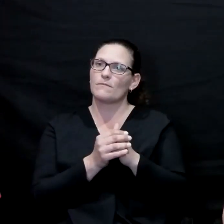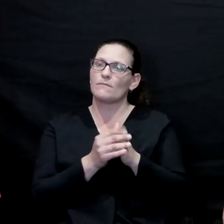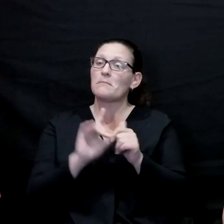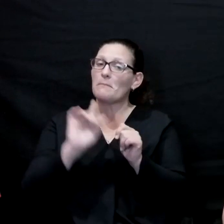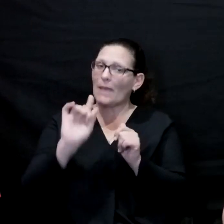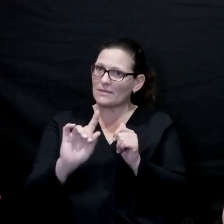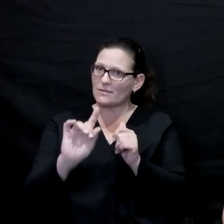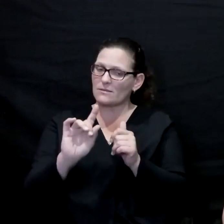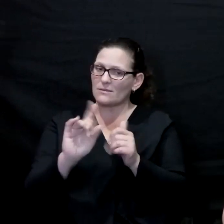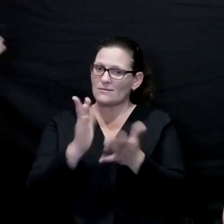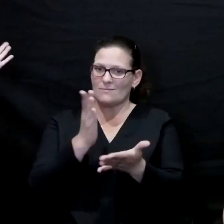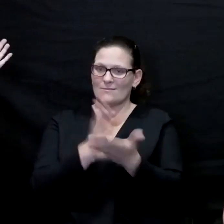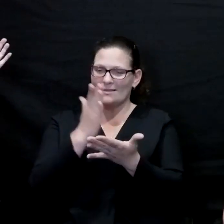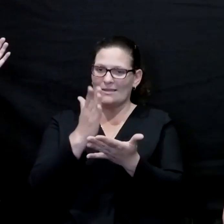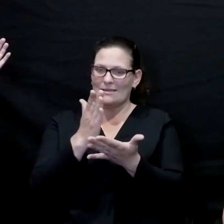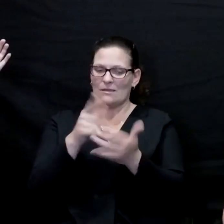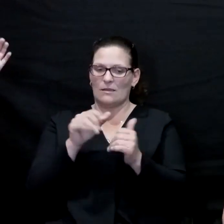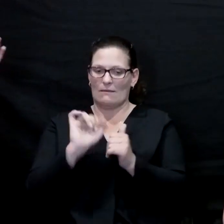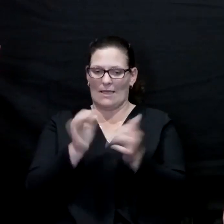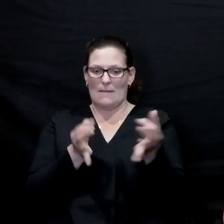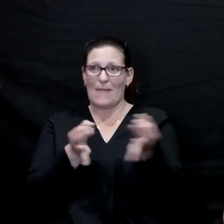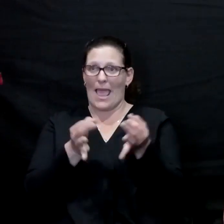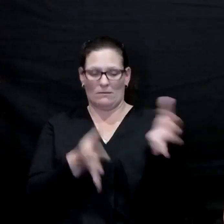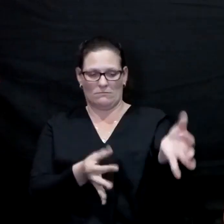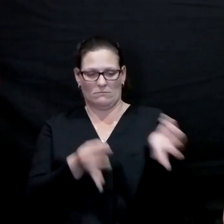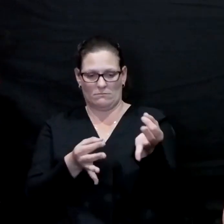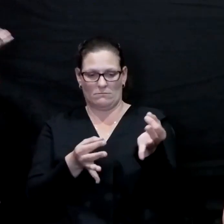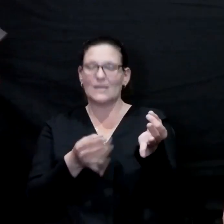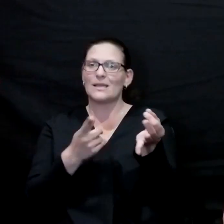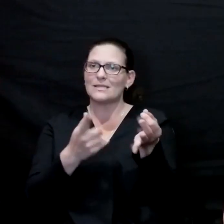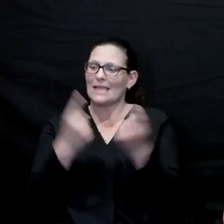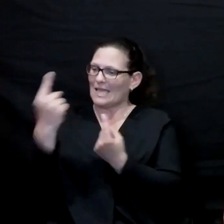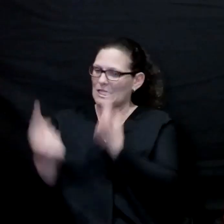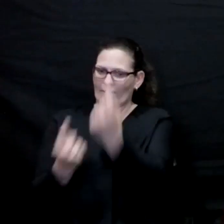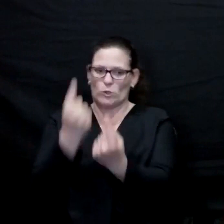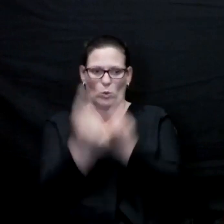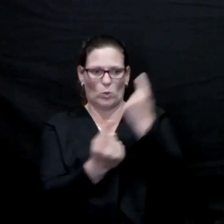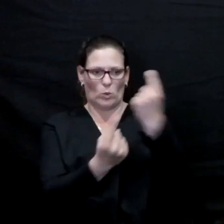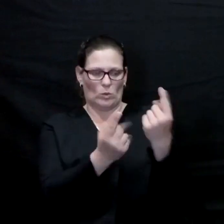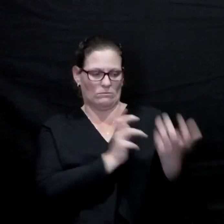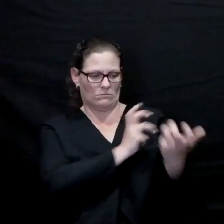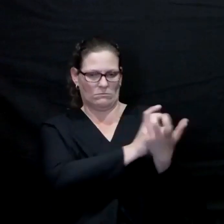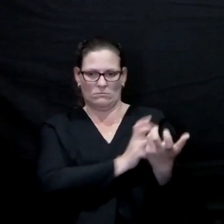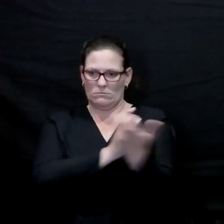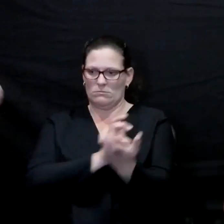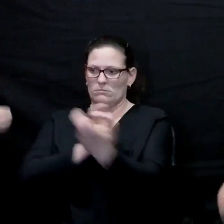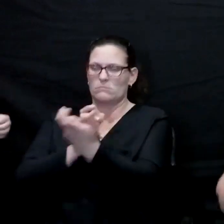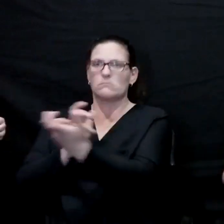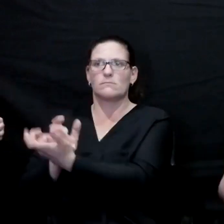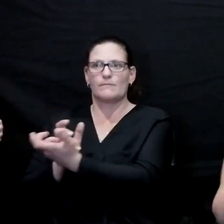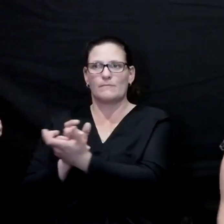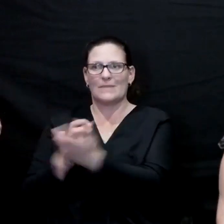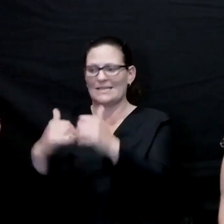it's an individual plan built for your needs. So I'm deaf and blind, but my needs are totally different, say,